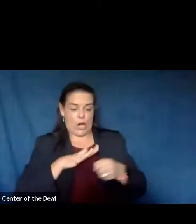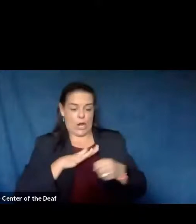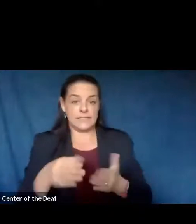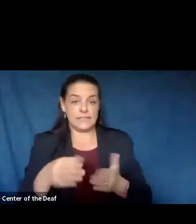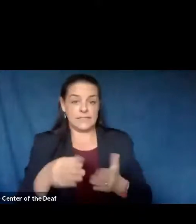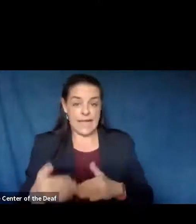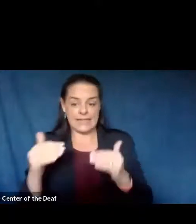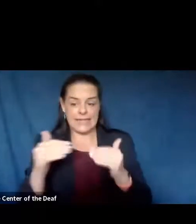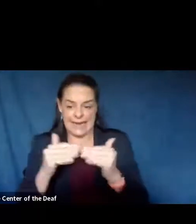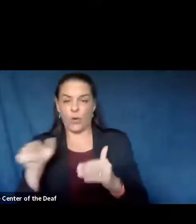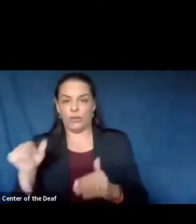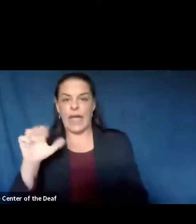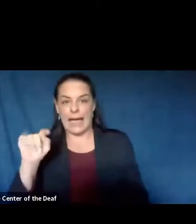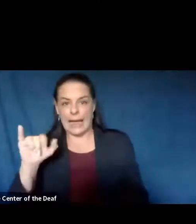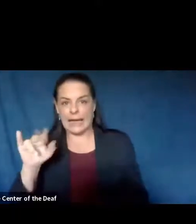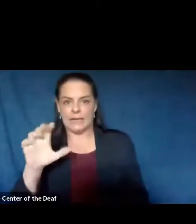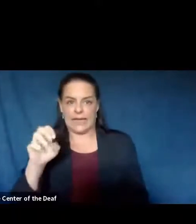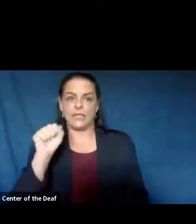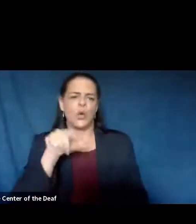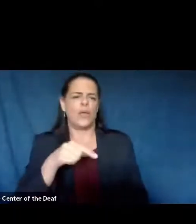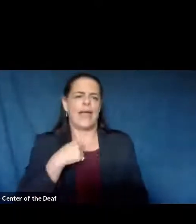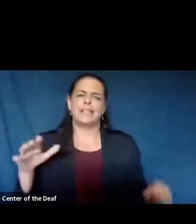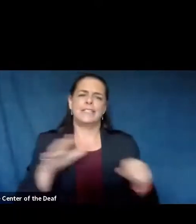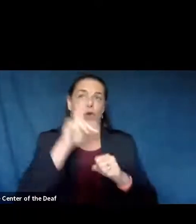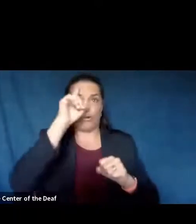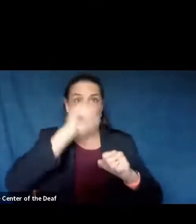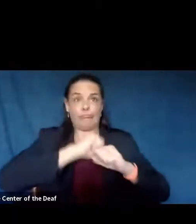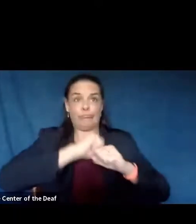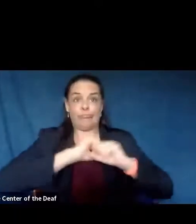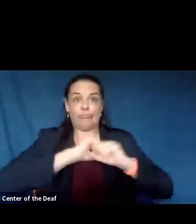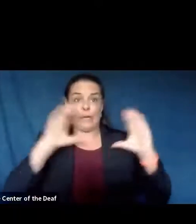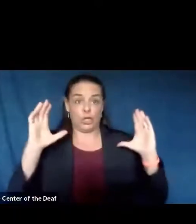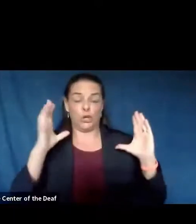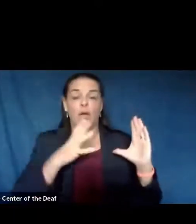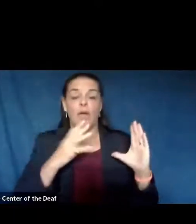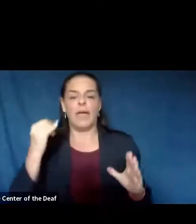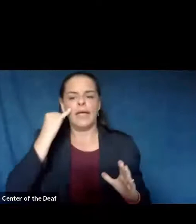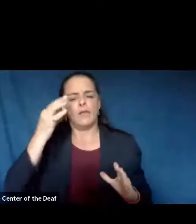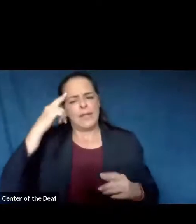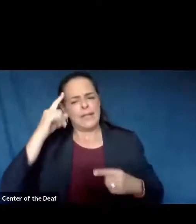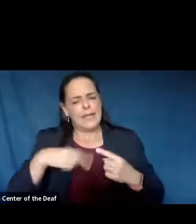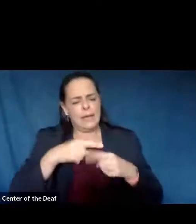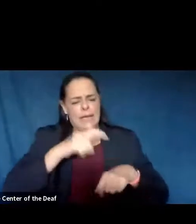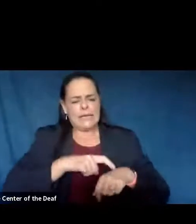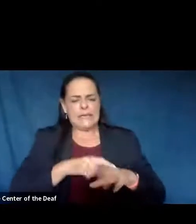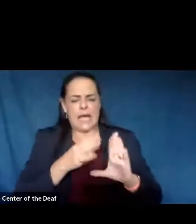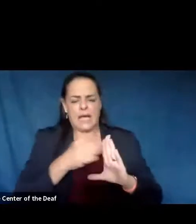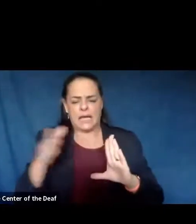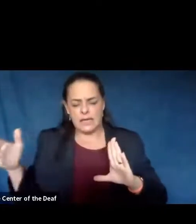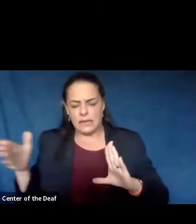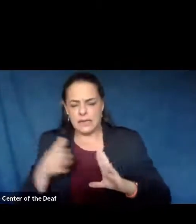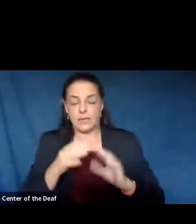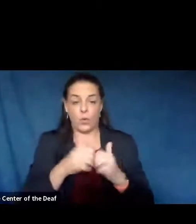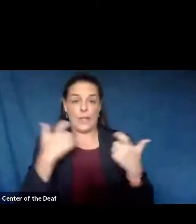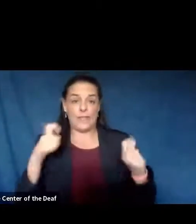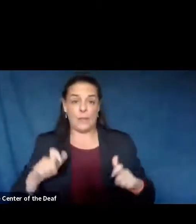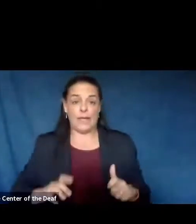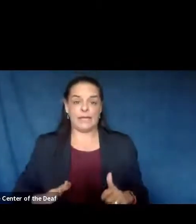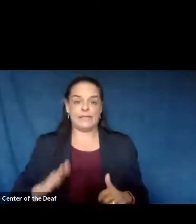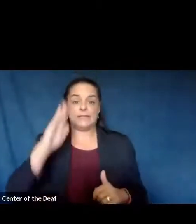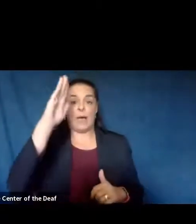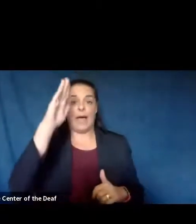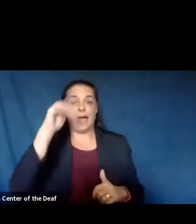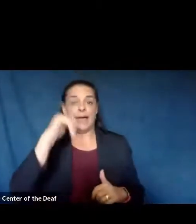minus the death equal our cases. And so it has the full picture. And if you think about time frame of when we had our large spike of